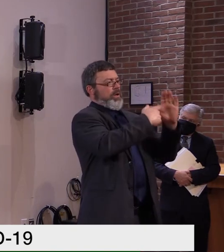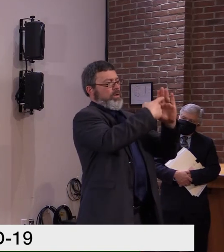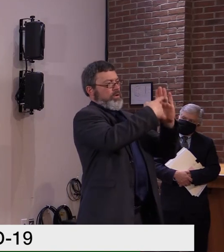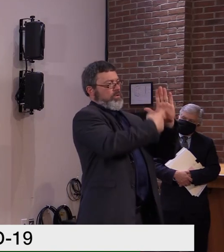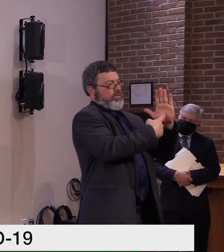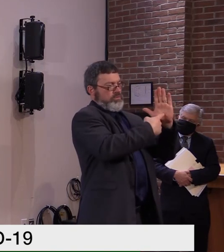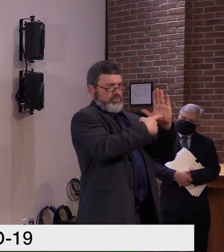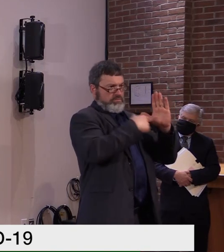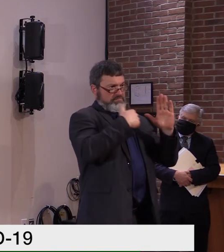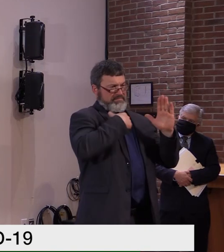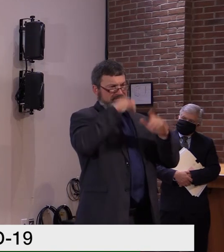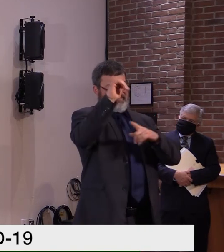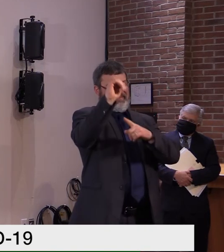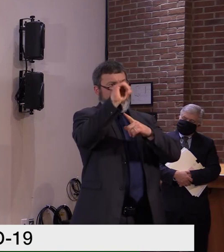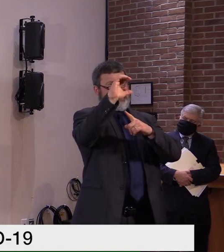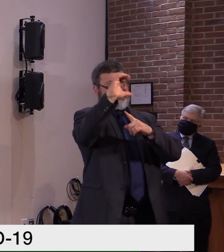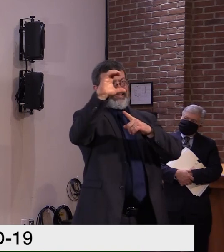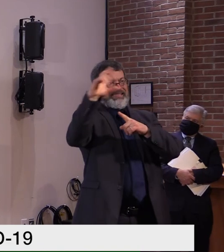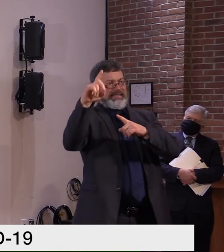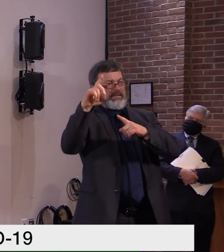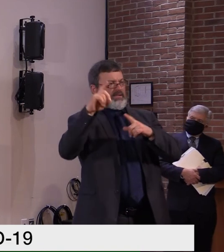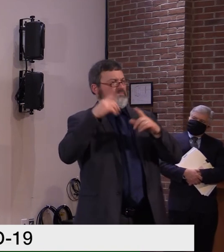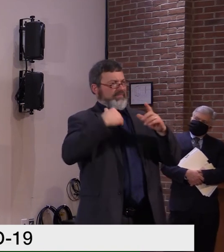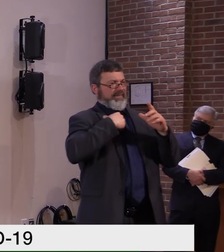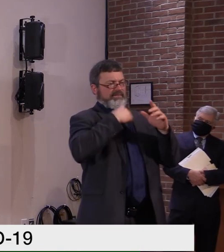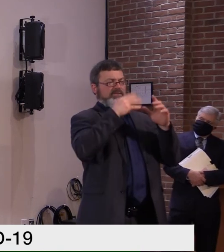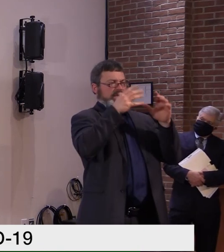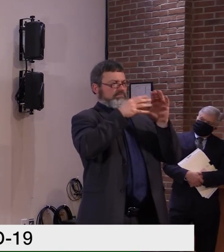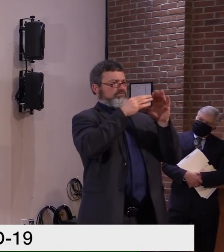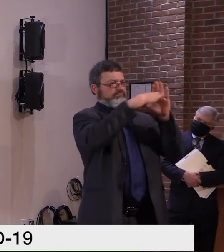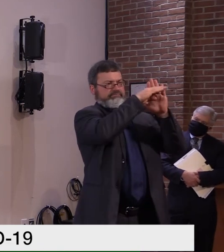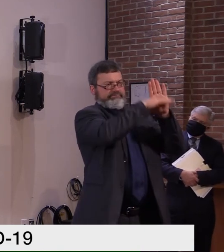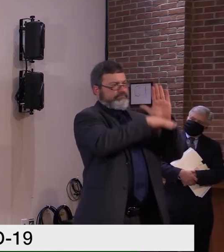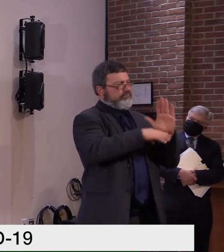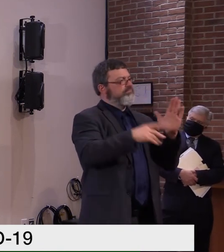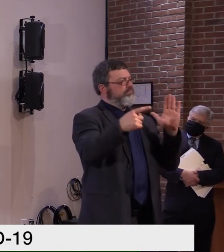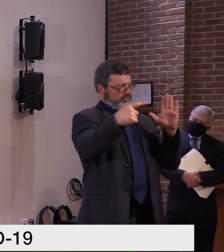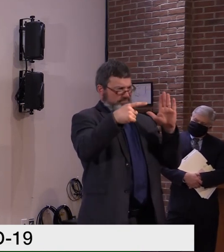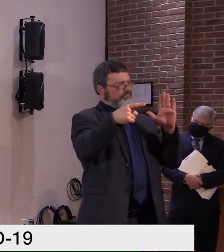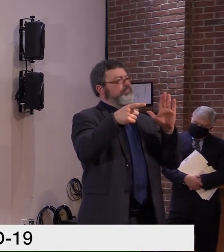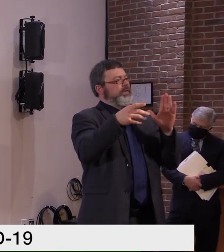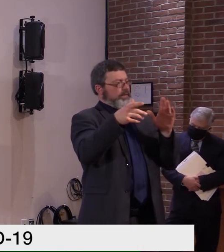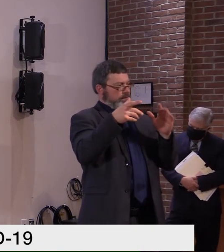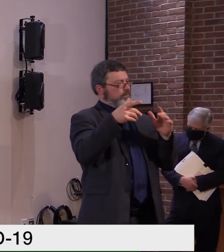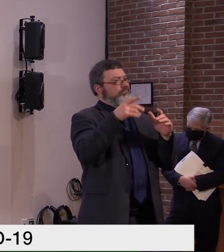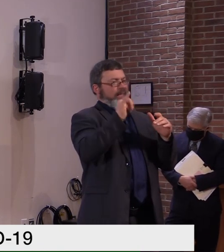guidance regarding places of worship during the COVID pandemic.